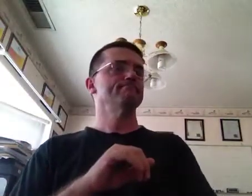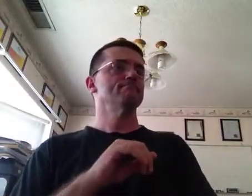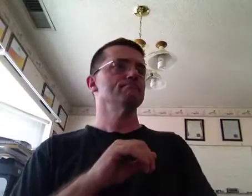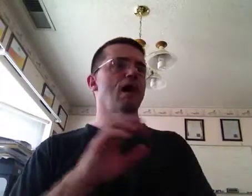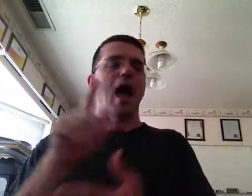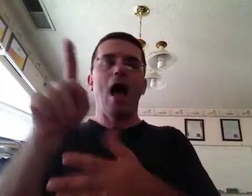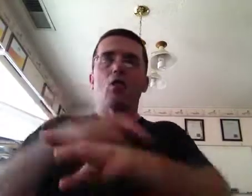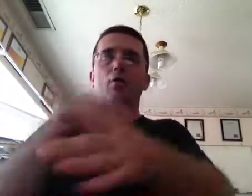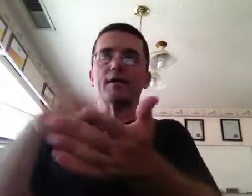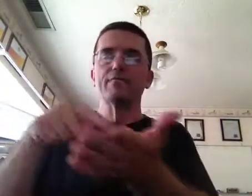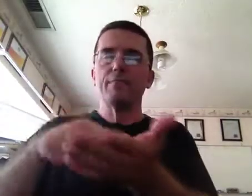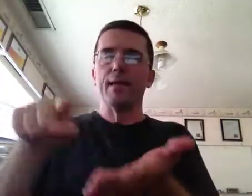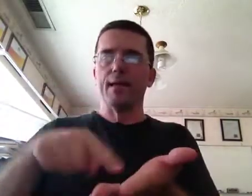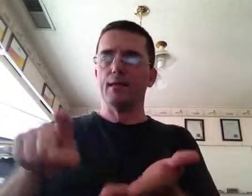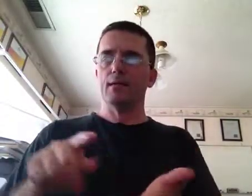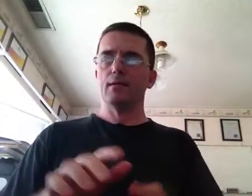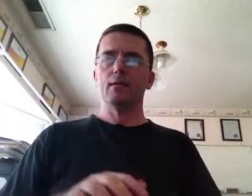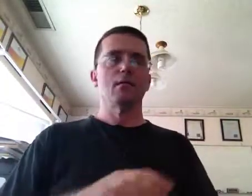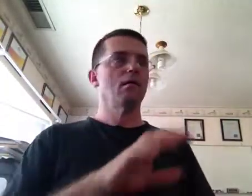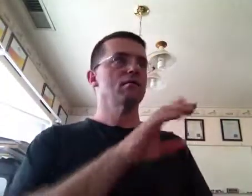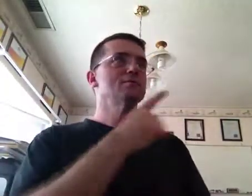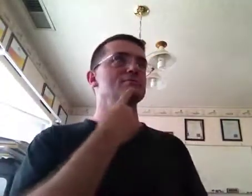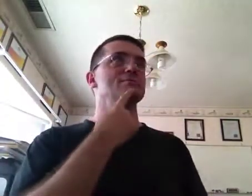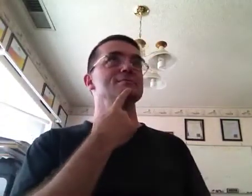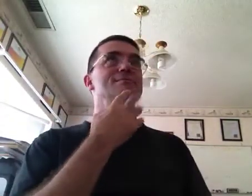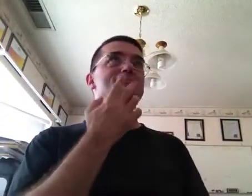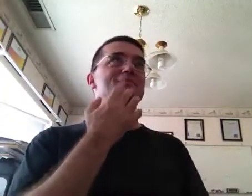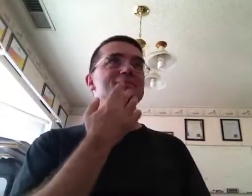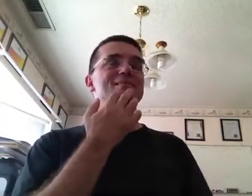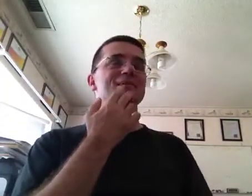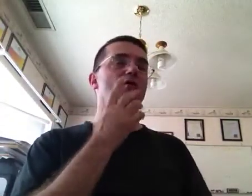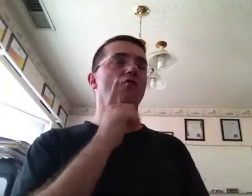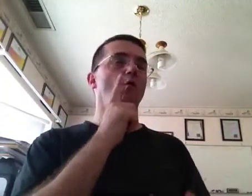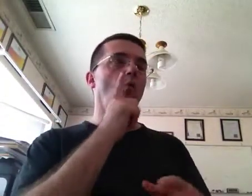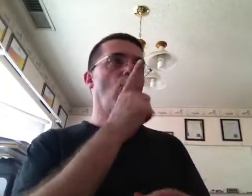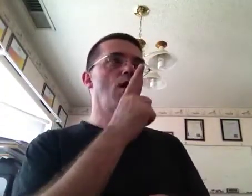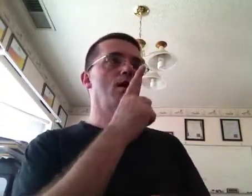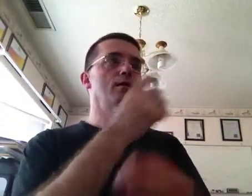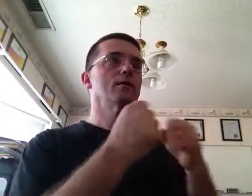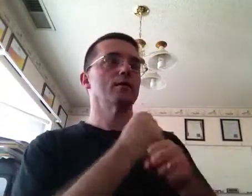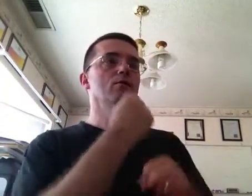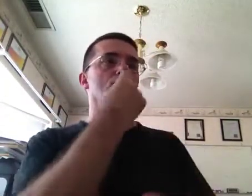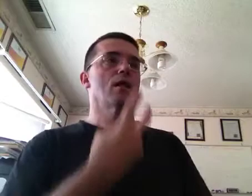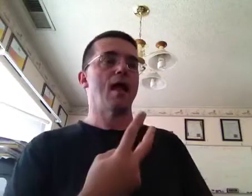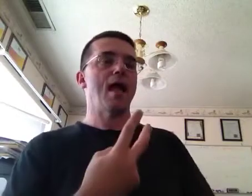been about a little over a year and a half. And who was it with originally?